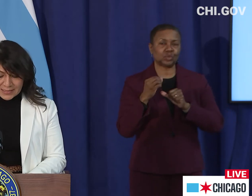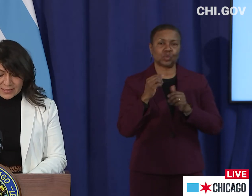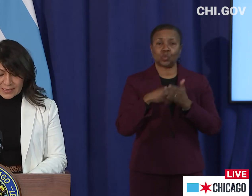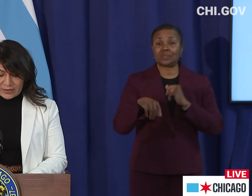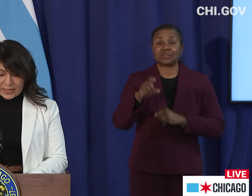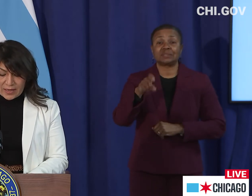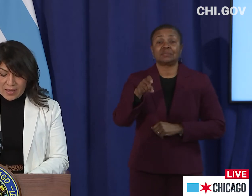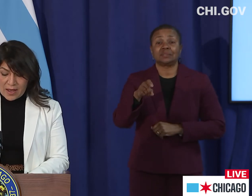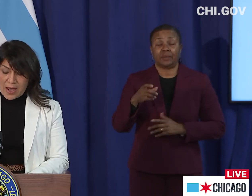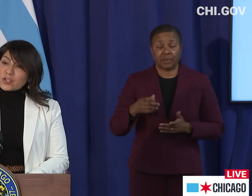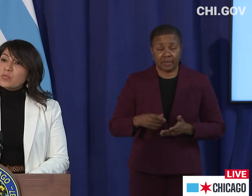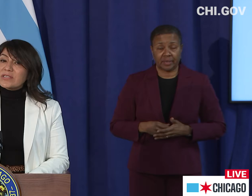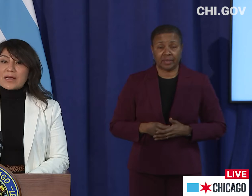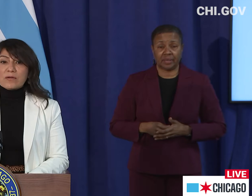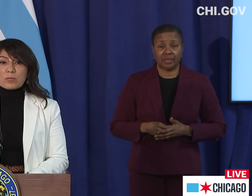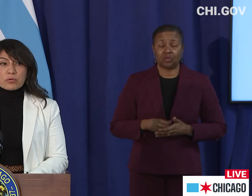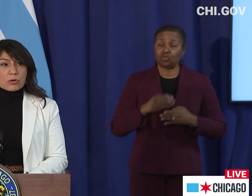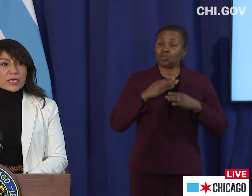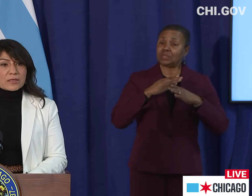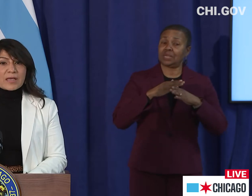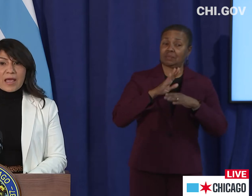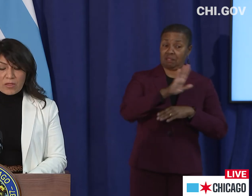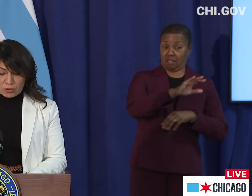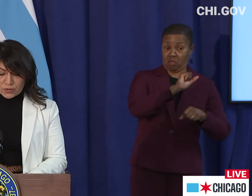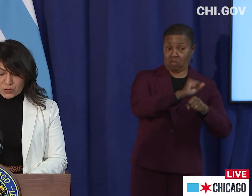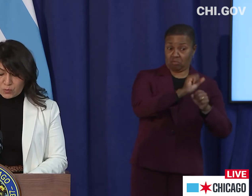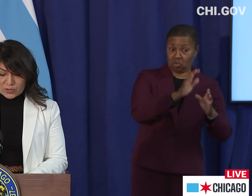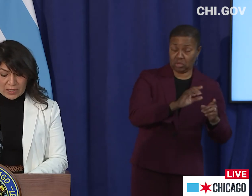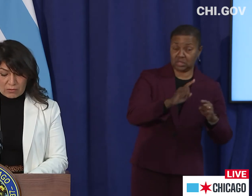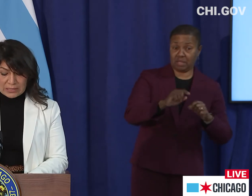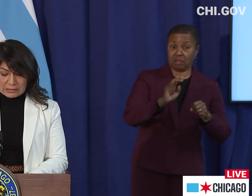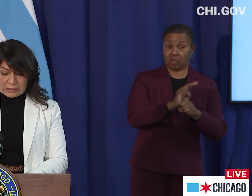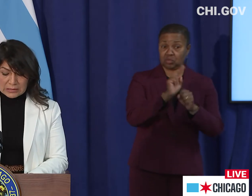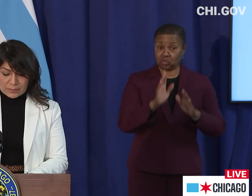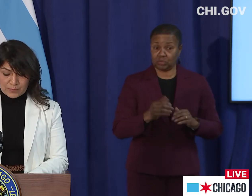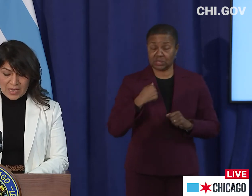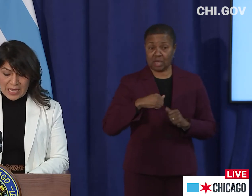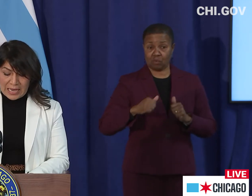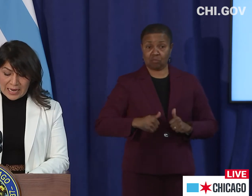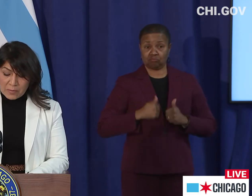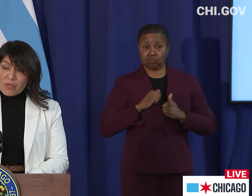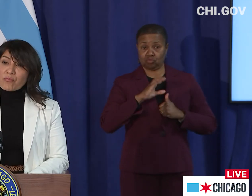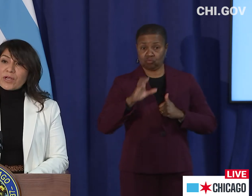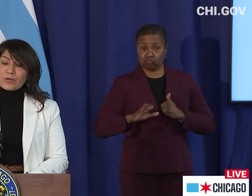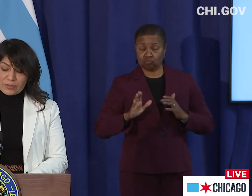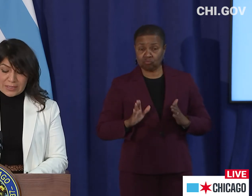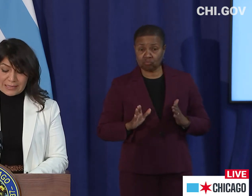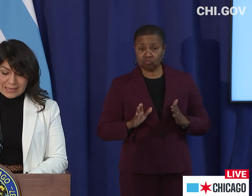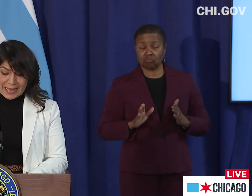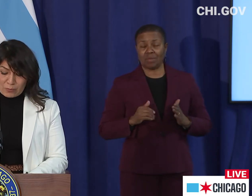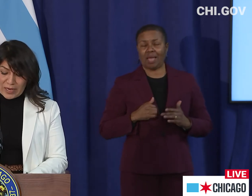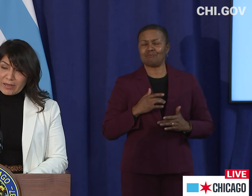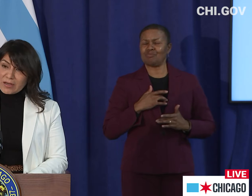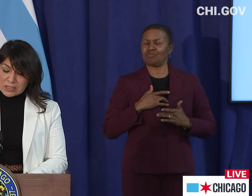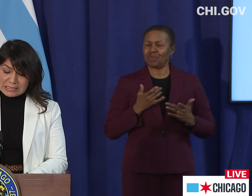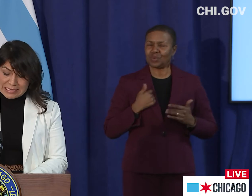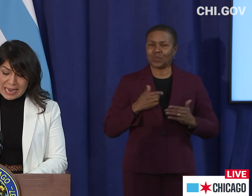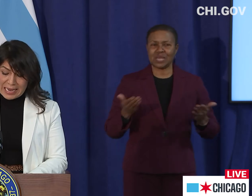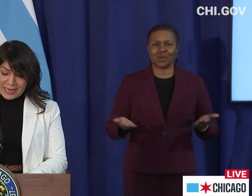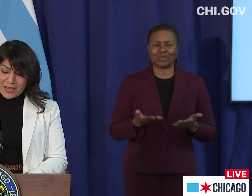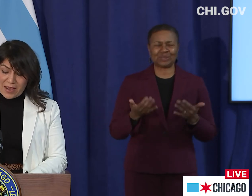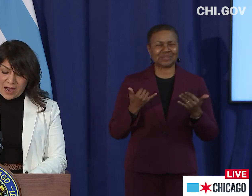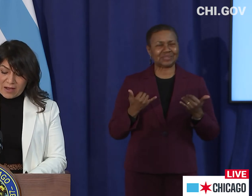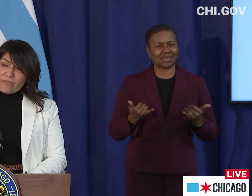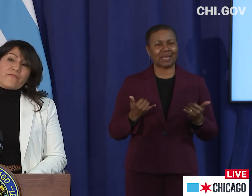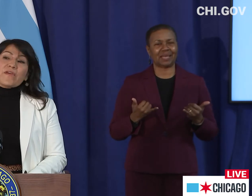is necessary to protect their employees, their consumers, and our residents. And I am thrilled that we are here